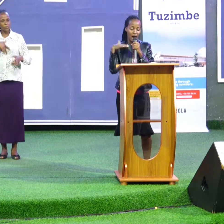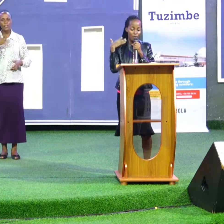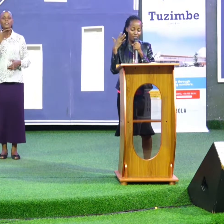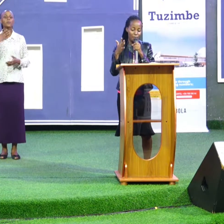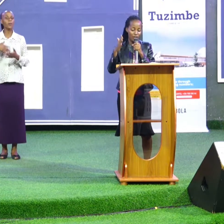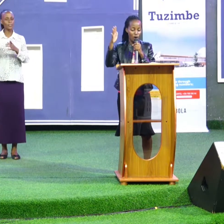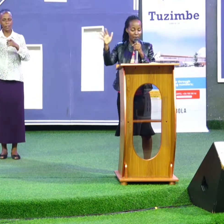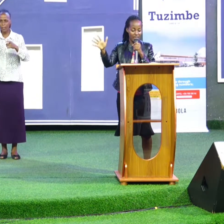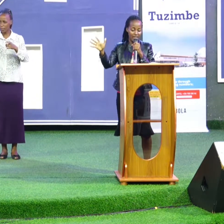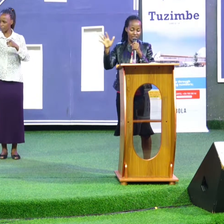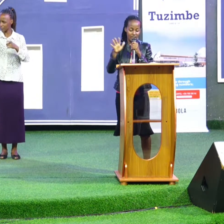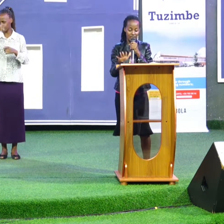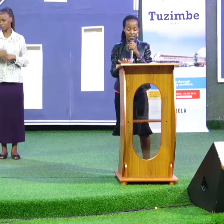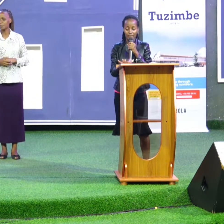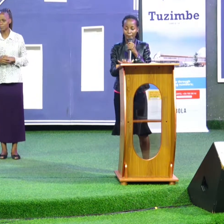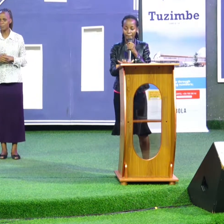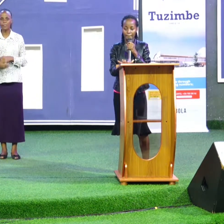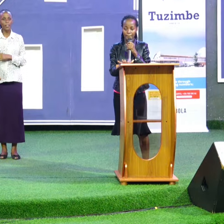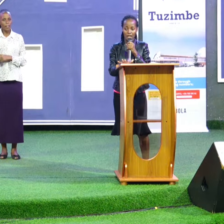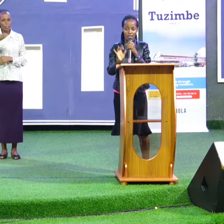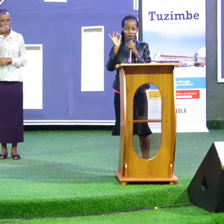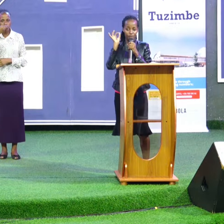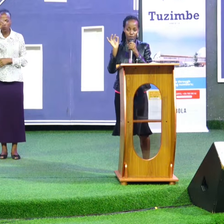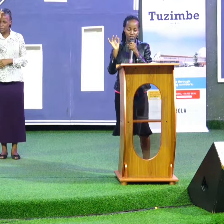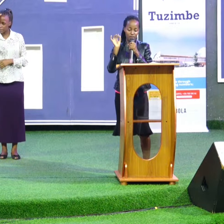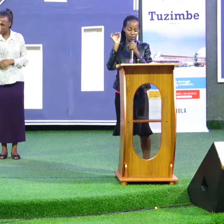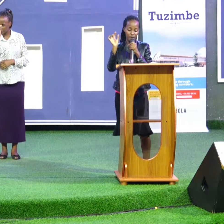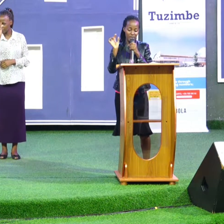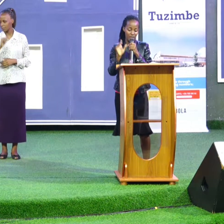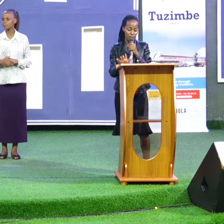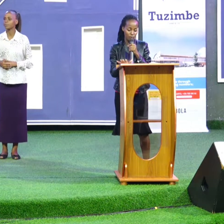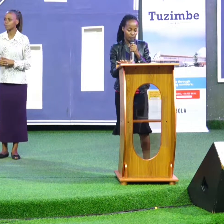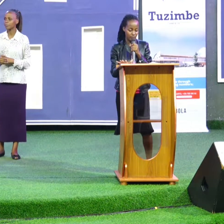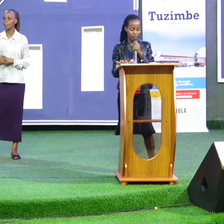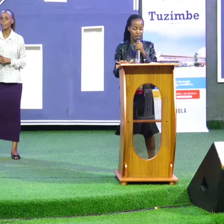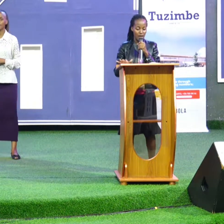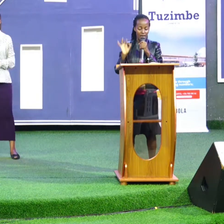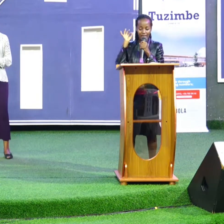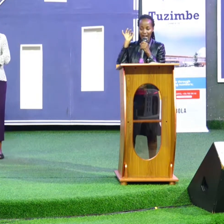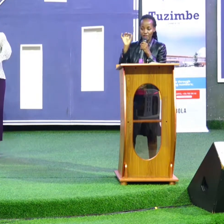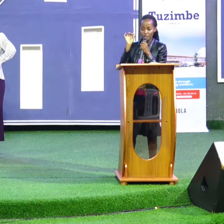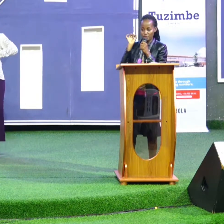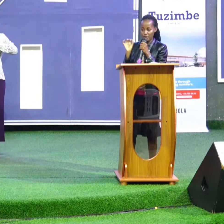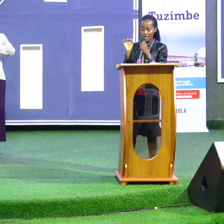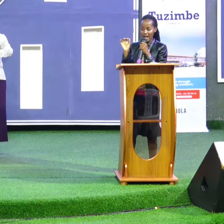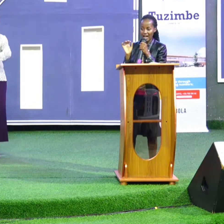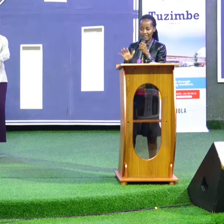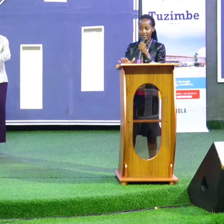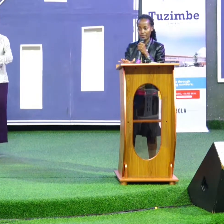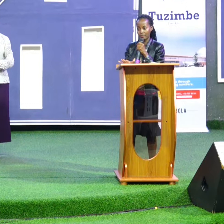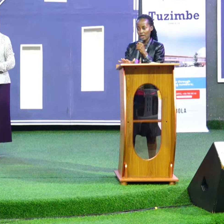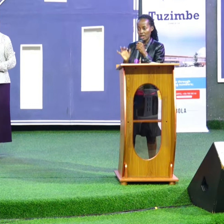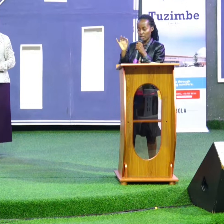satisfied. However big your appetite is, the food is very minimal. Life is very